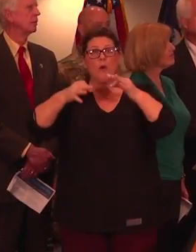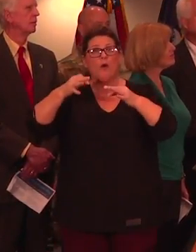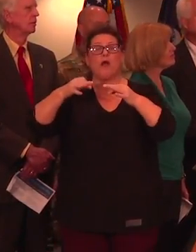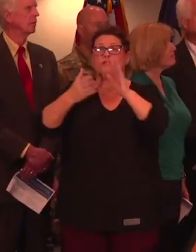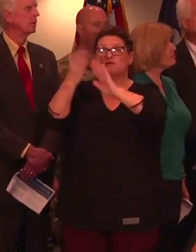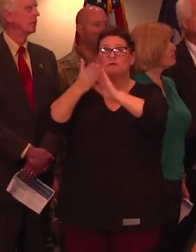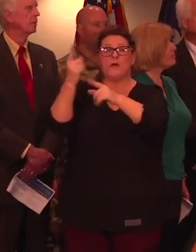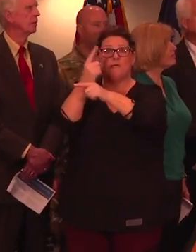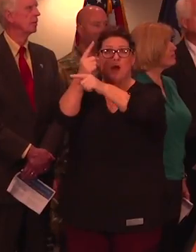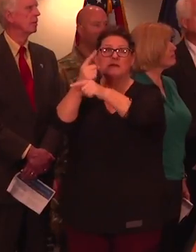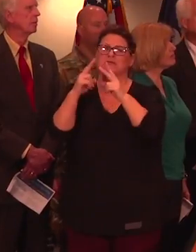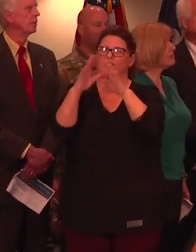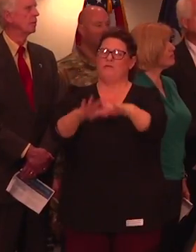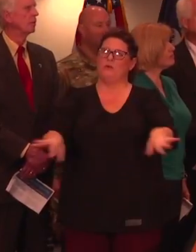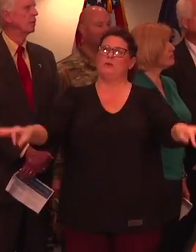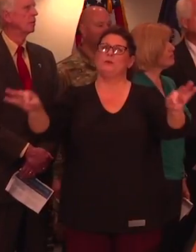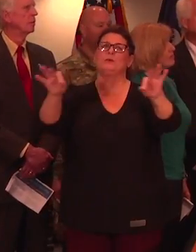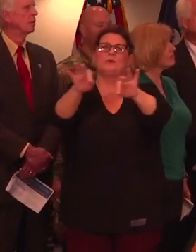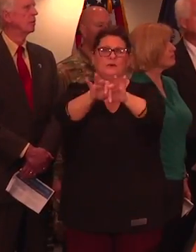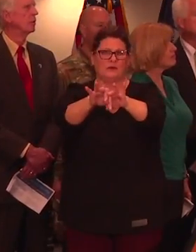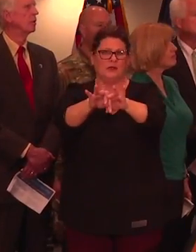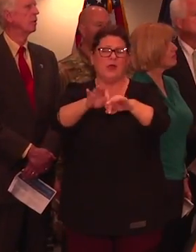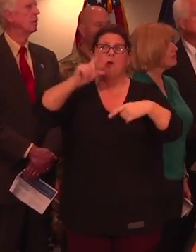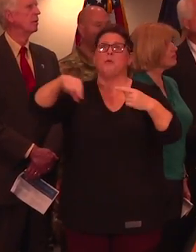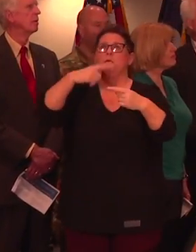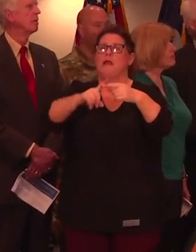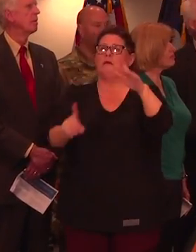any working democracy. And when there's a